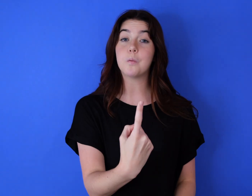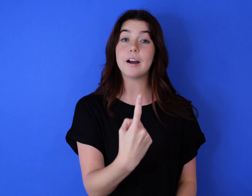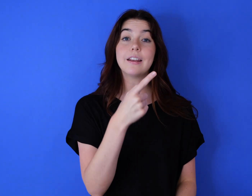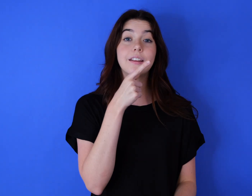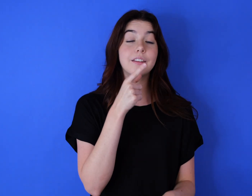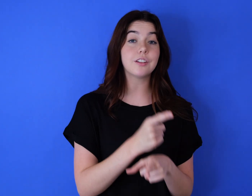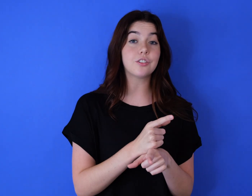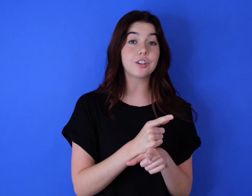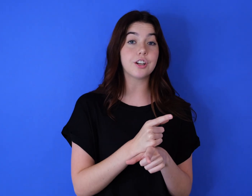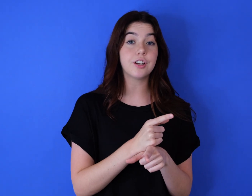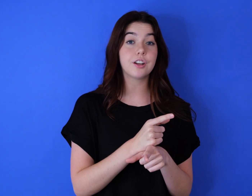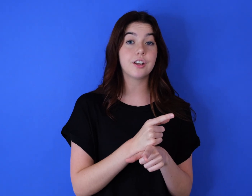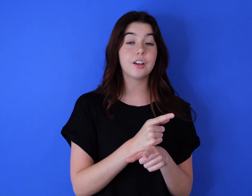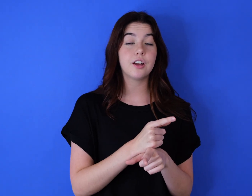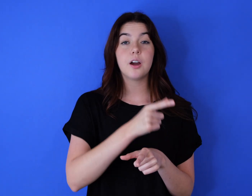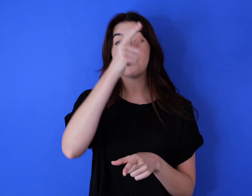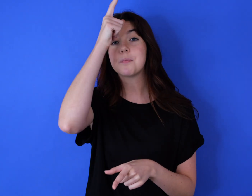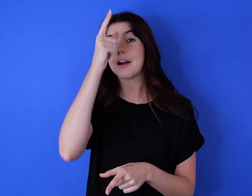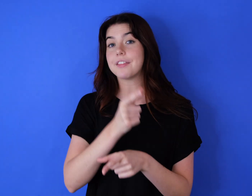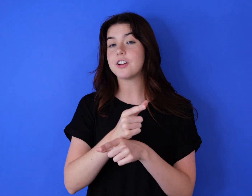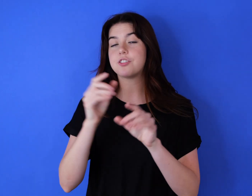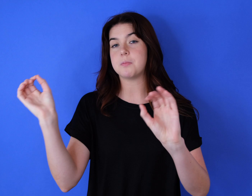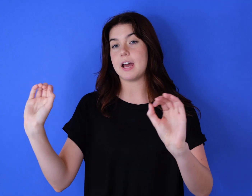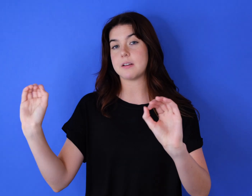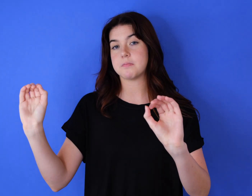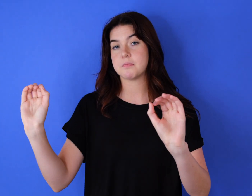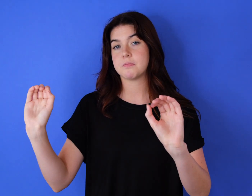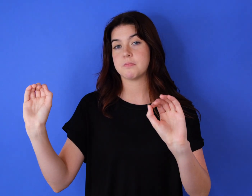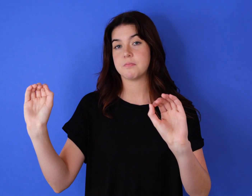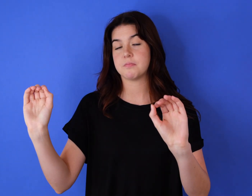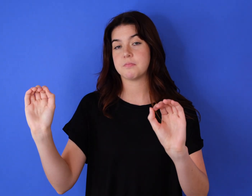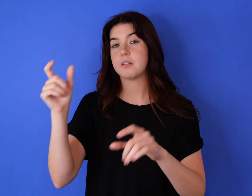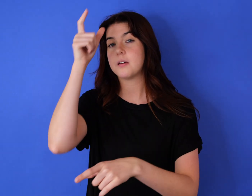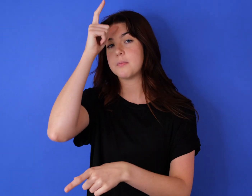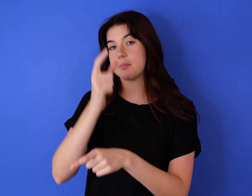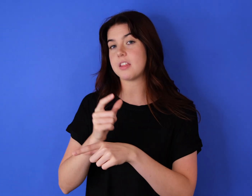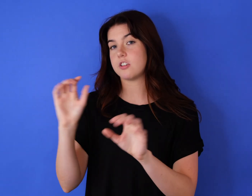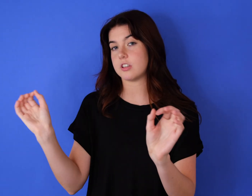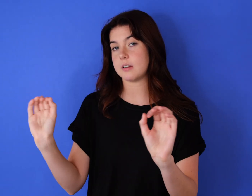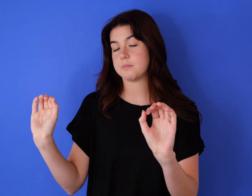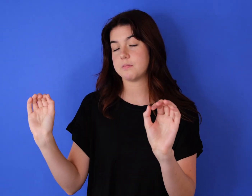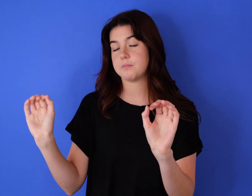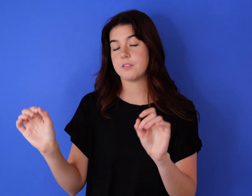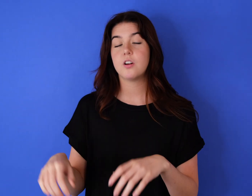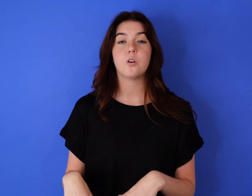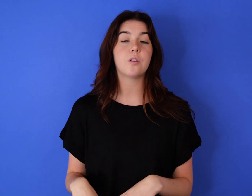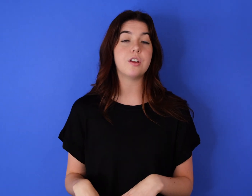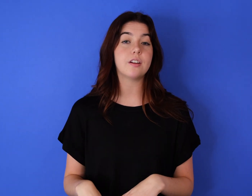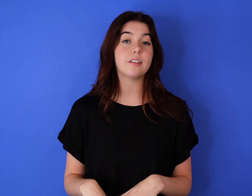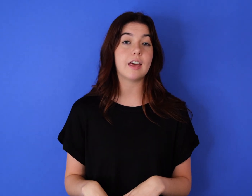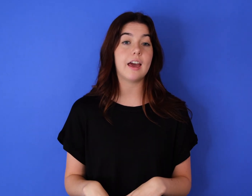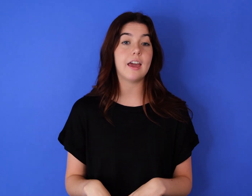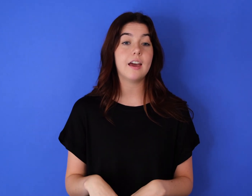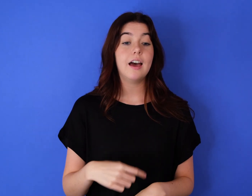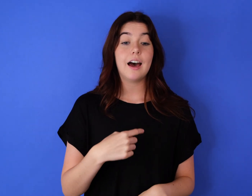one sister, brothers, none. Brothers, none. Or you could say